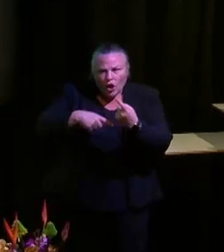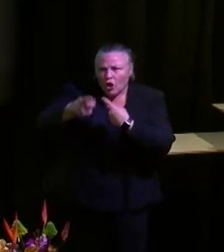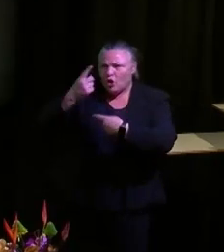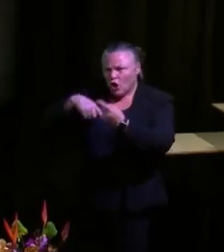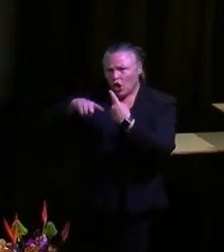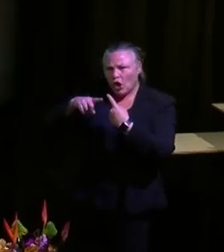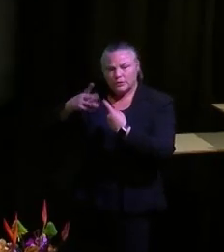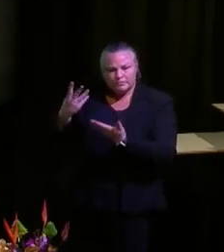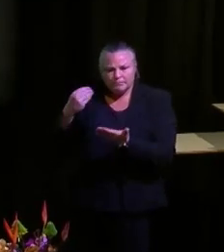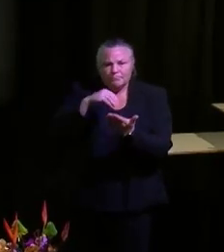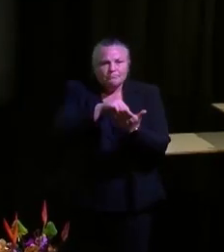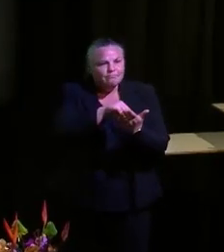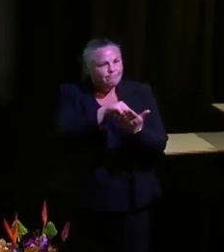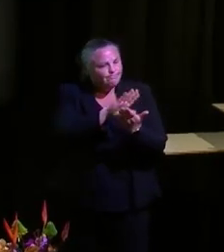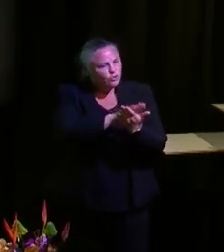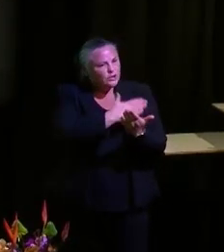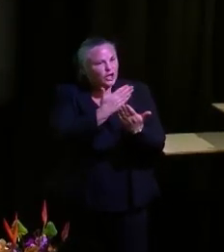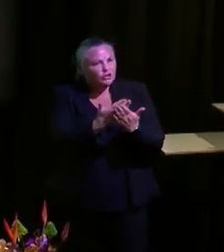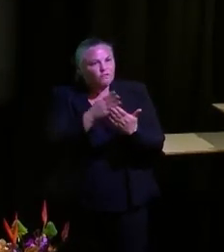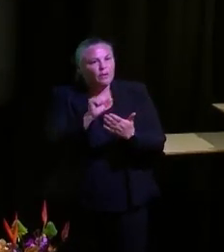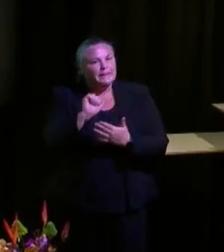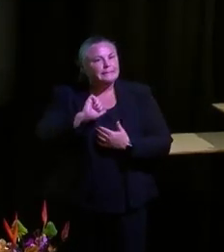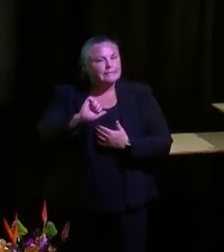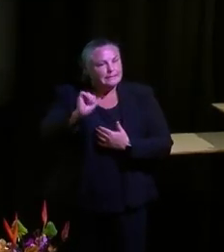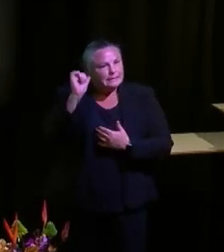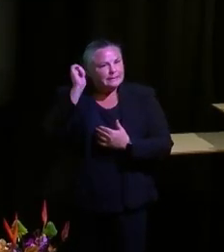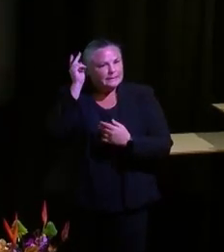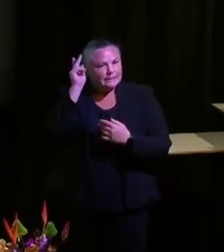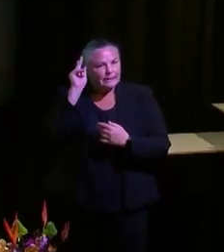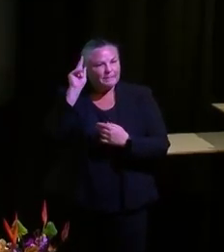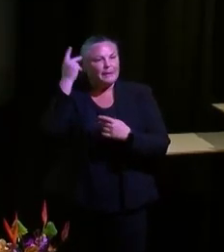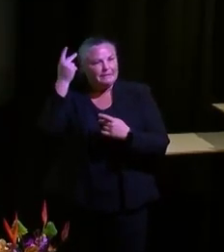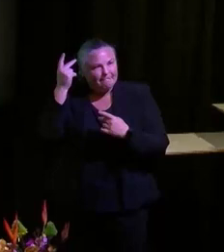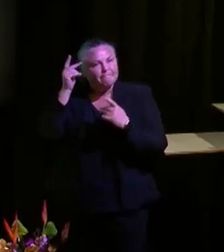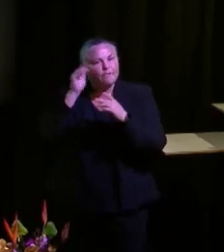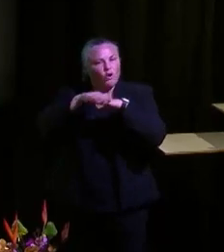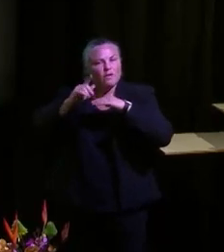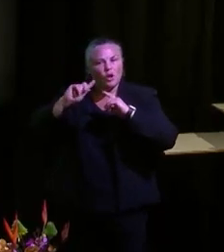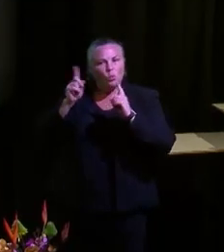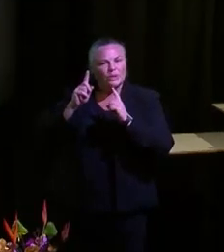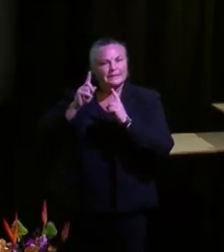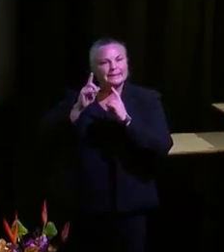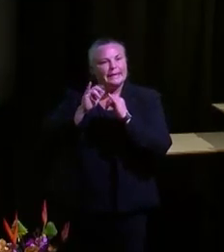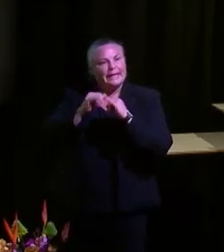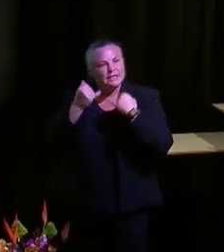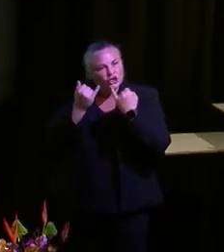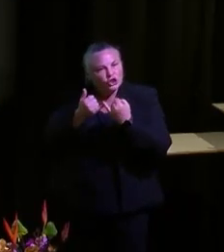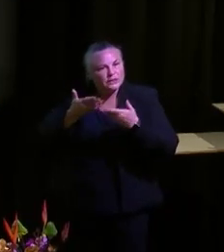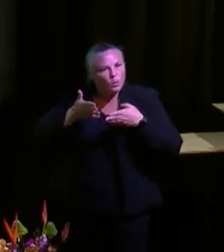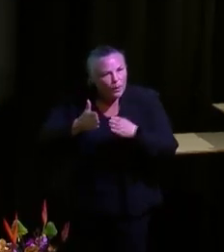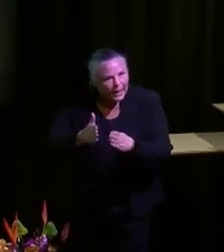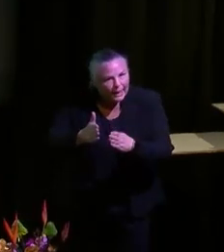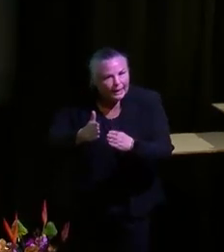it's a translation from his perspective of an Indigenous methodology and, in